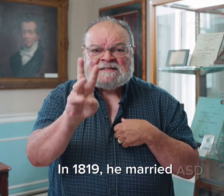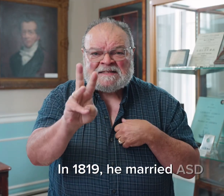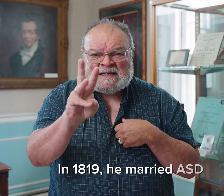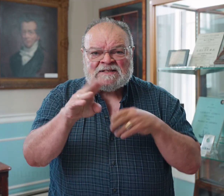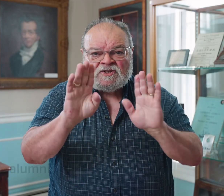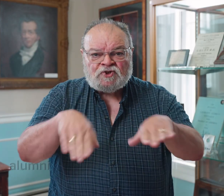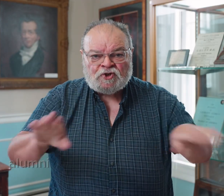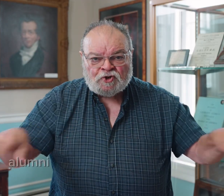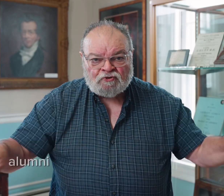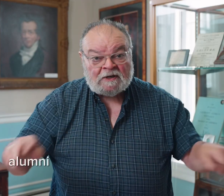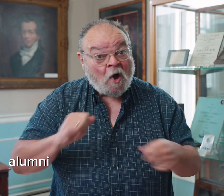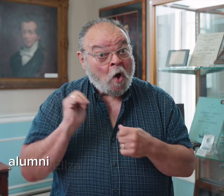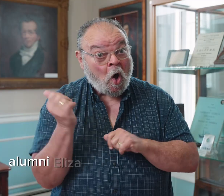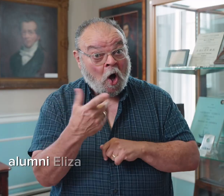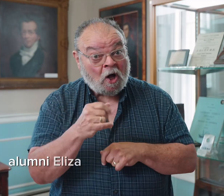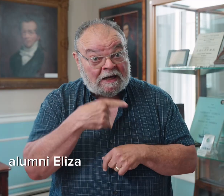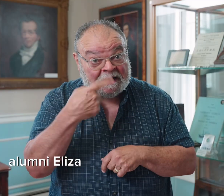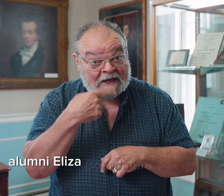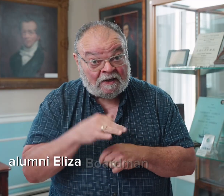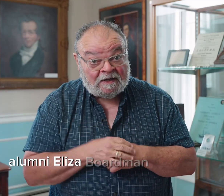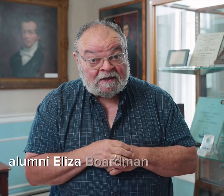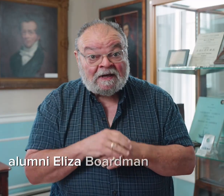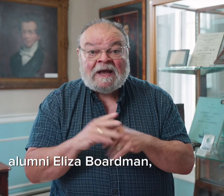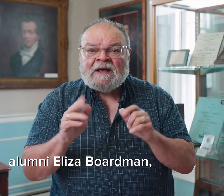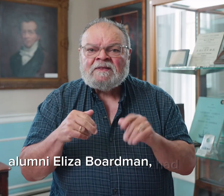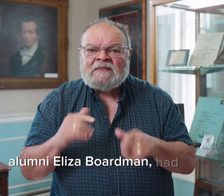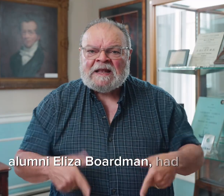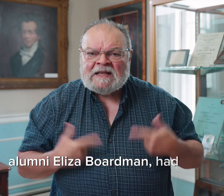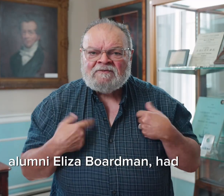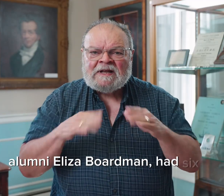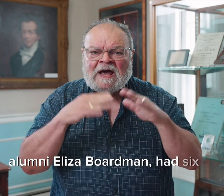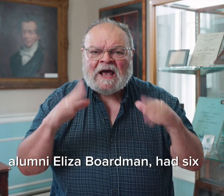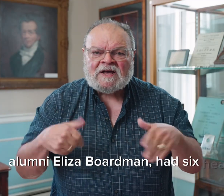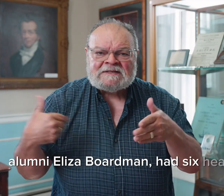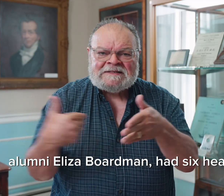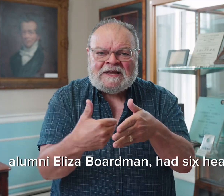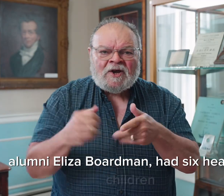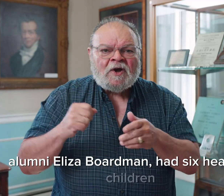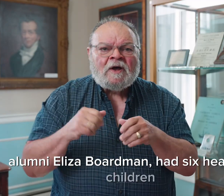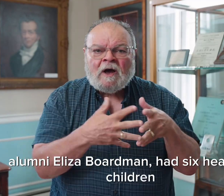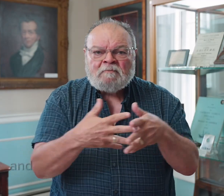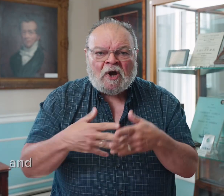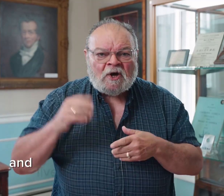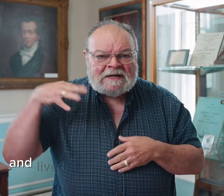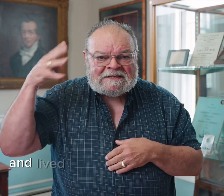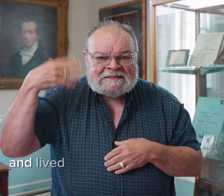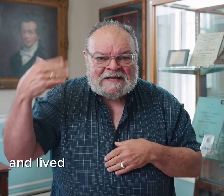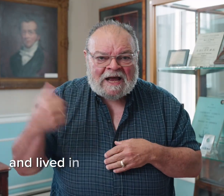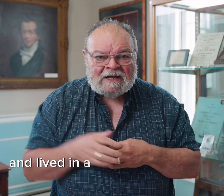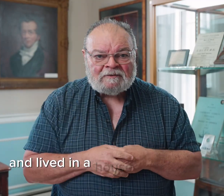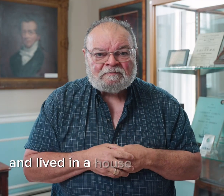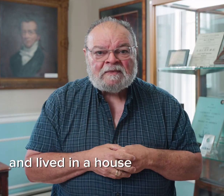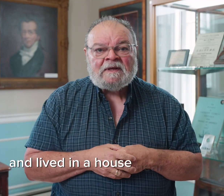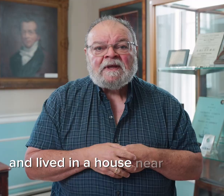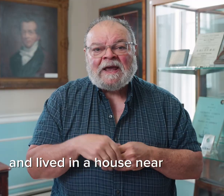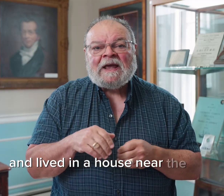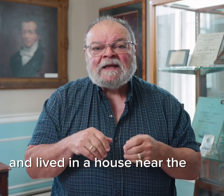ASD alumni Eliza Boardman, had 6 hearing children, and lived in a house near the